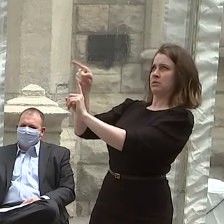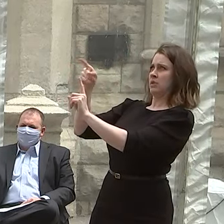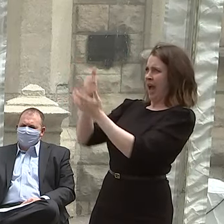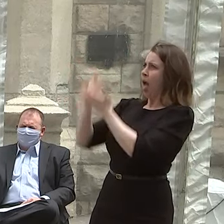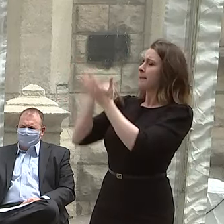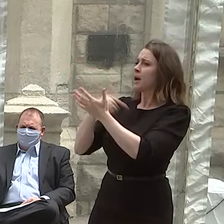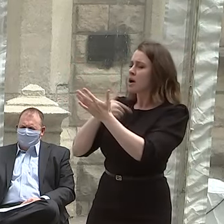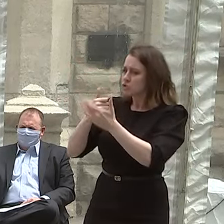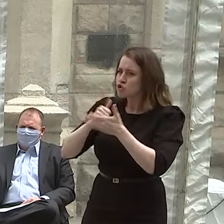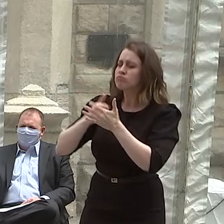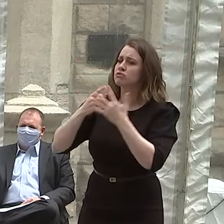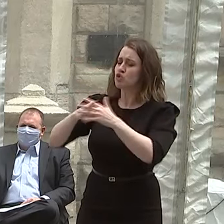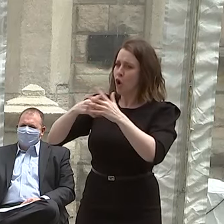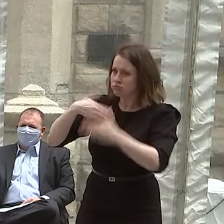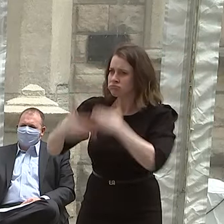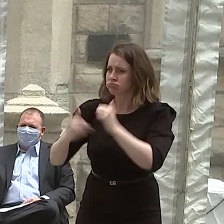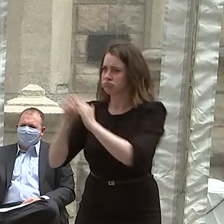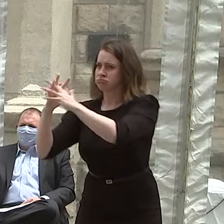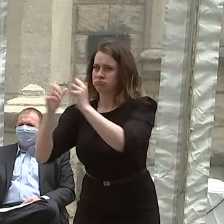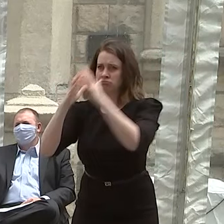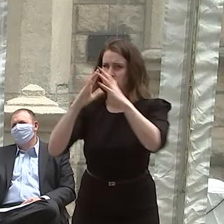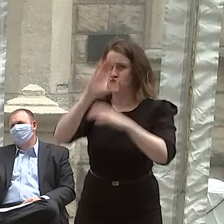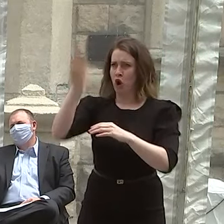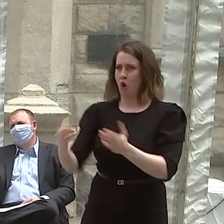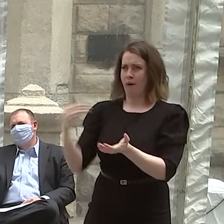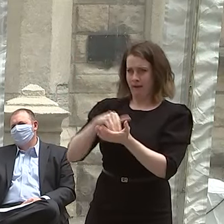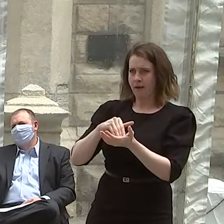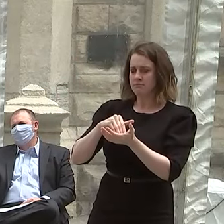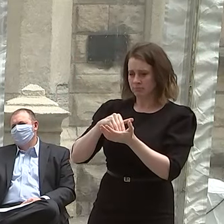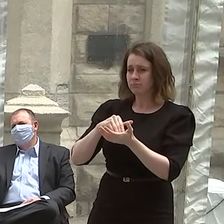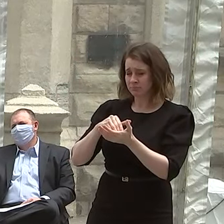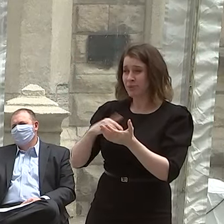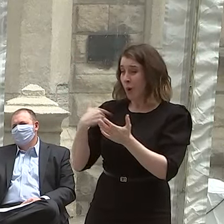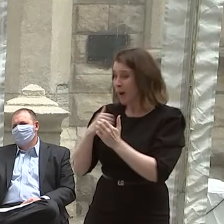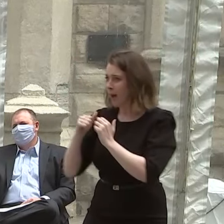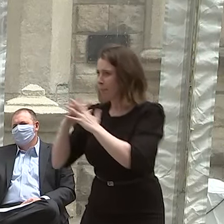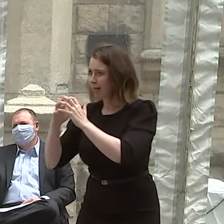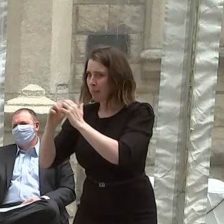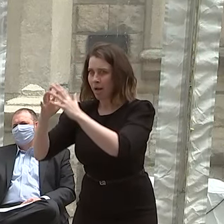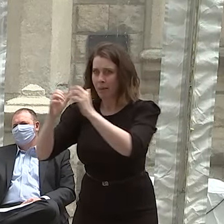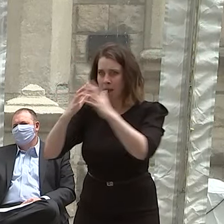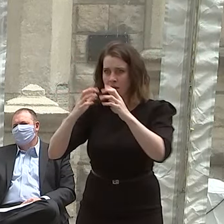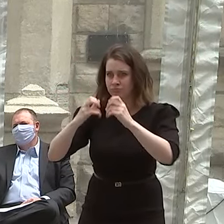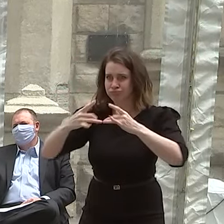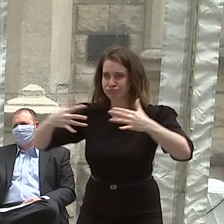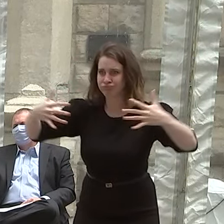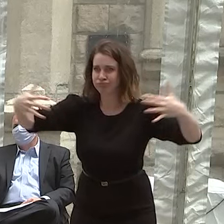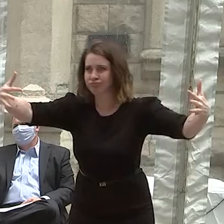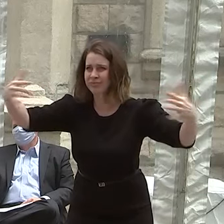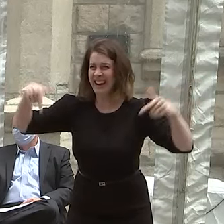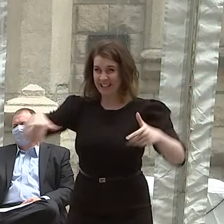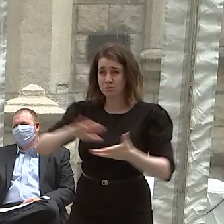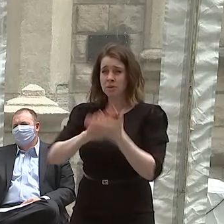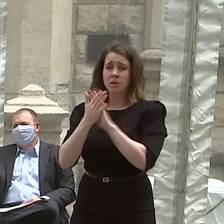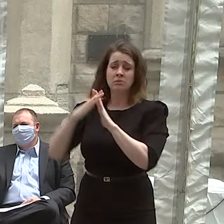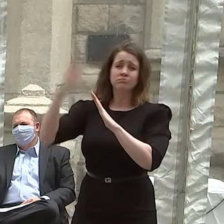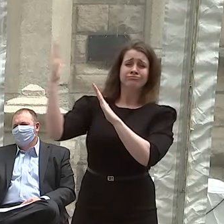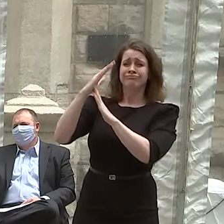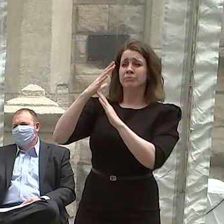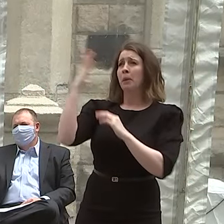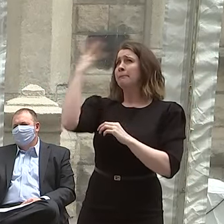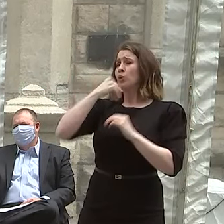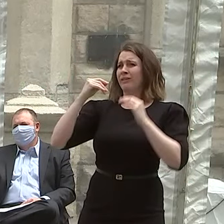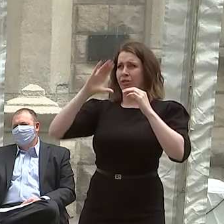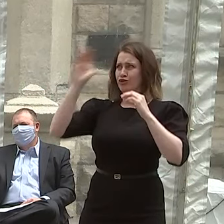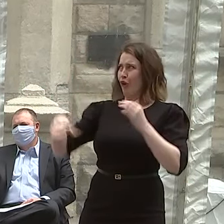era, a new beginning, around which we would build and build and build into the magnificent city we see all around